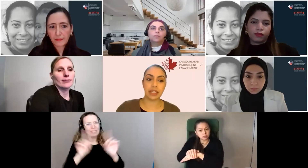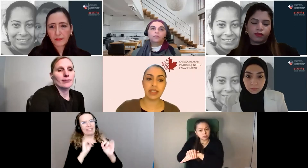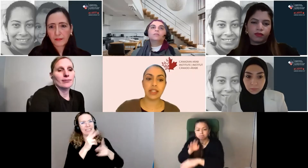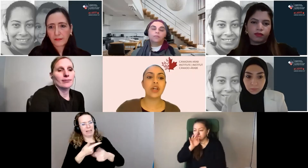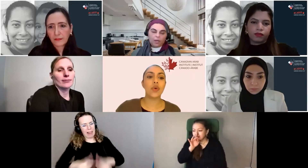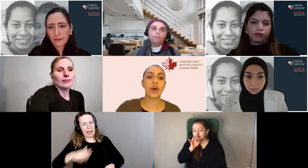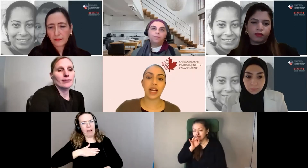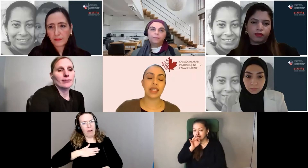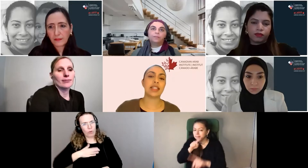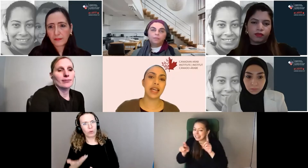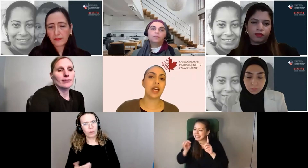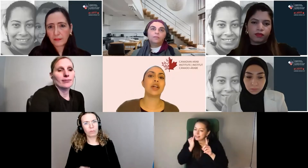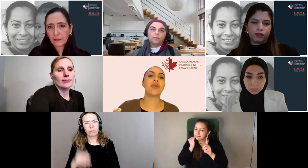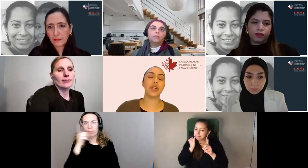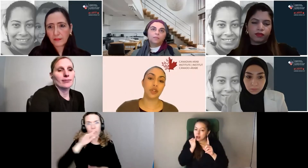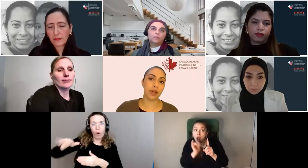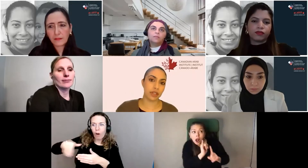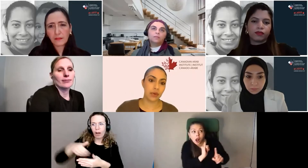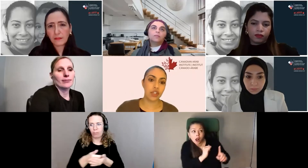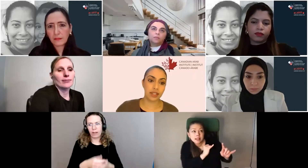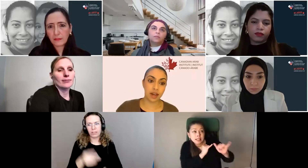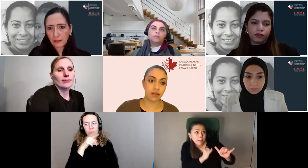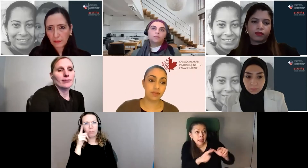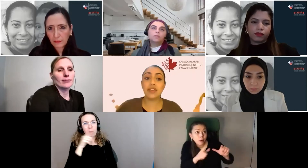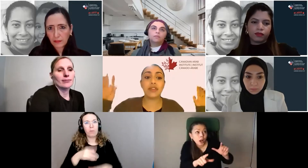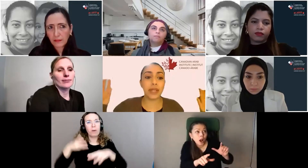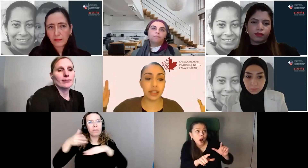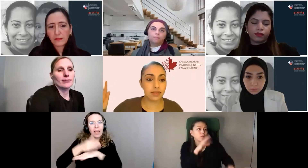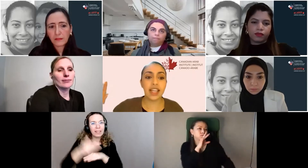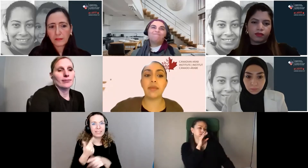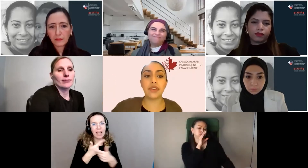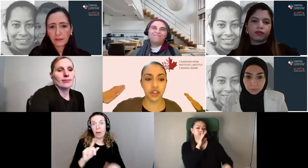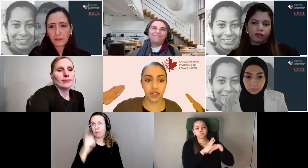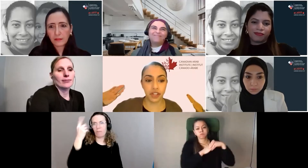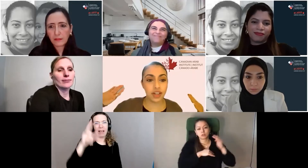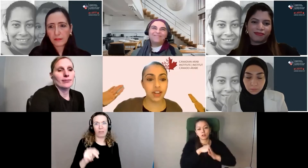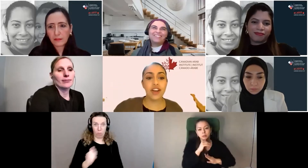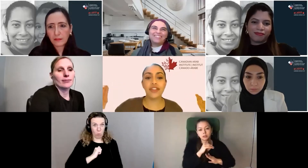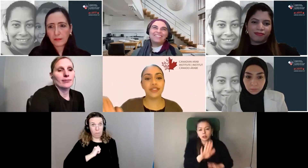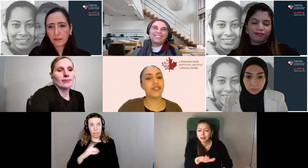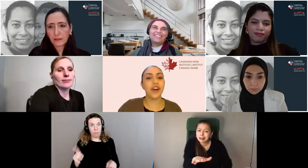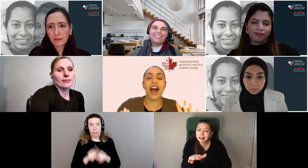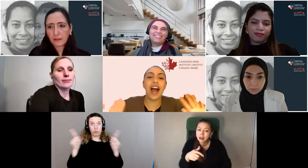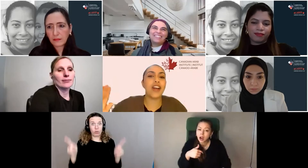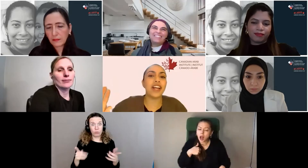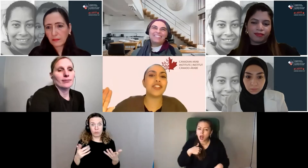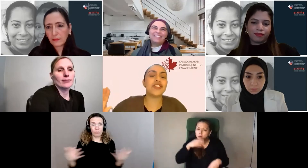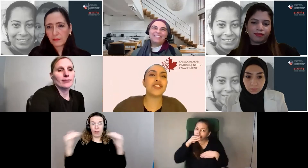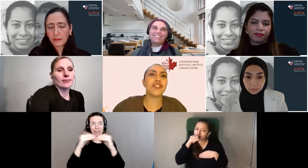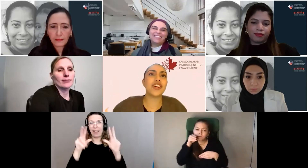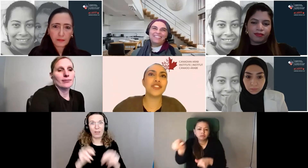be replaced when accessing care in your mother language and tongue, even for me. And I'm third generation. So, you know,